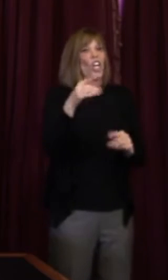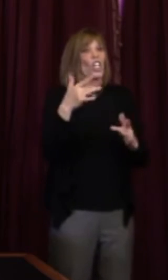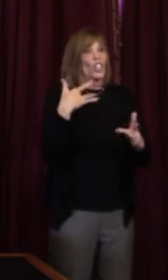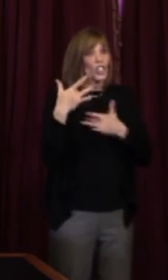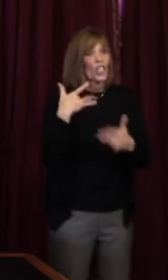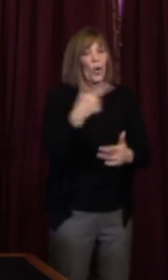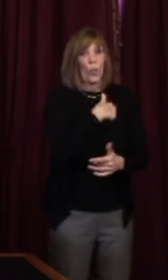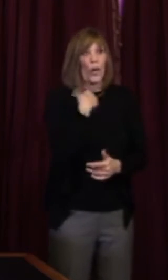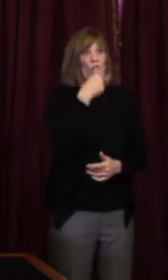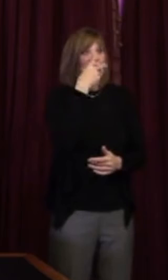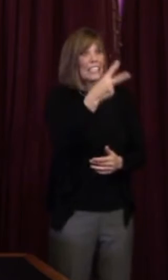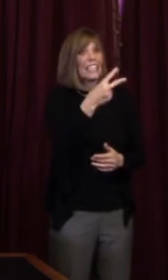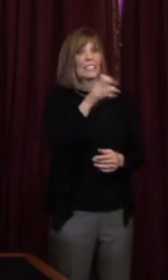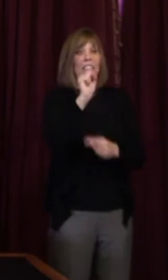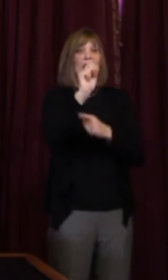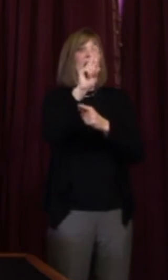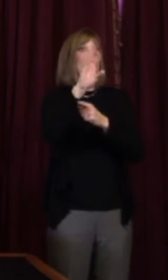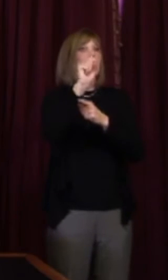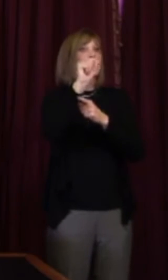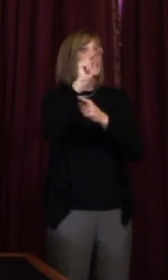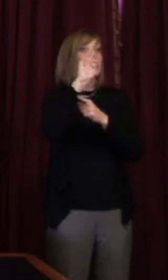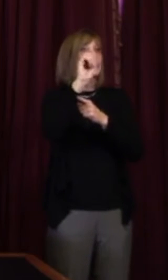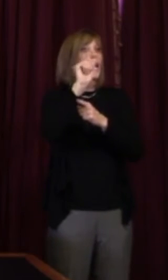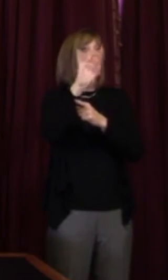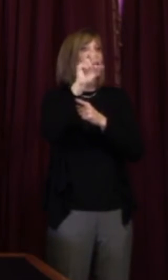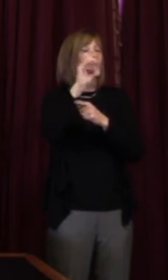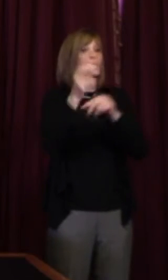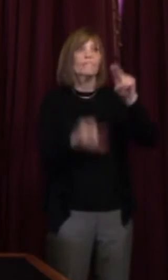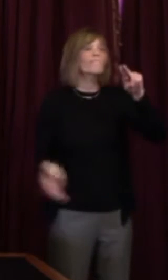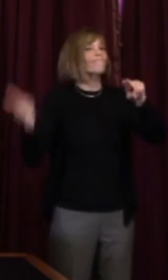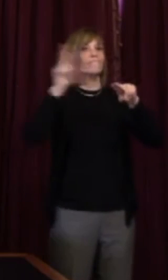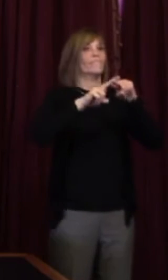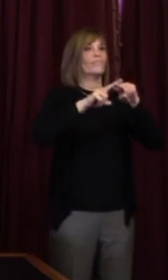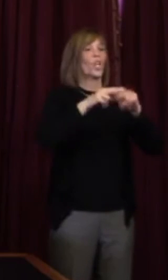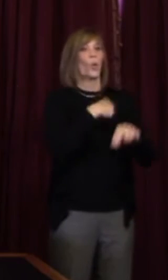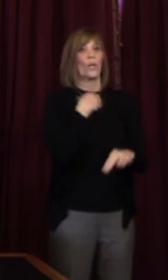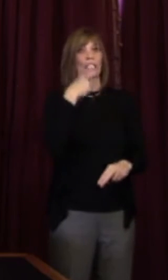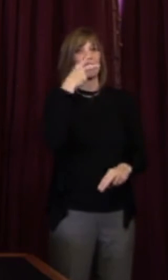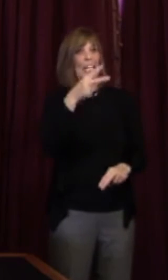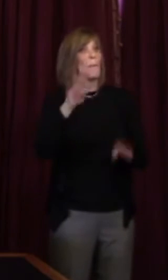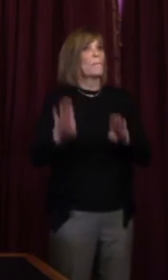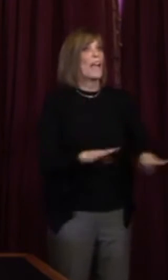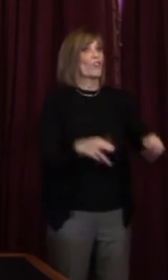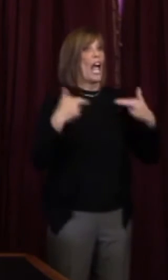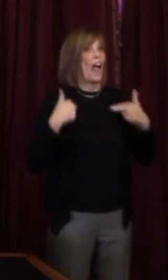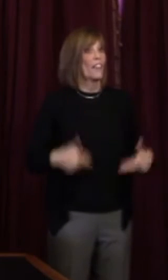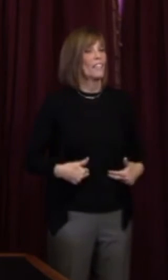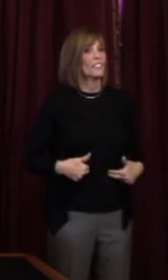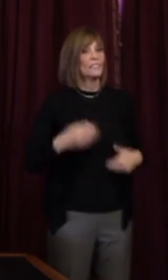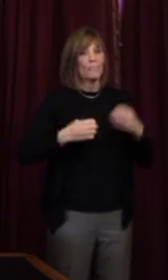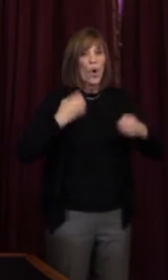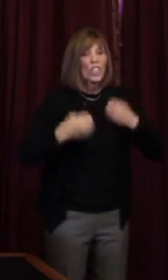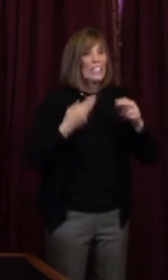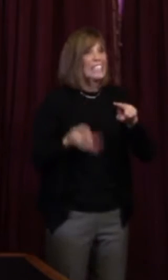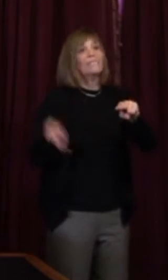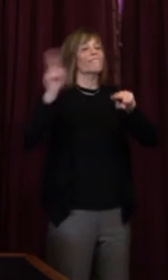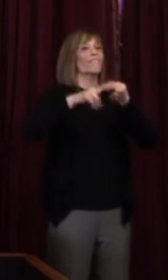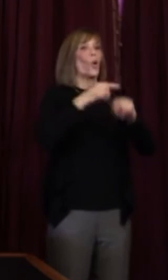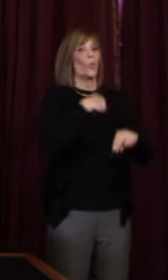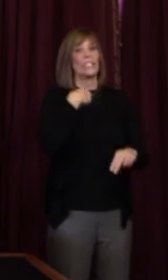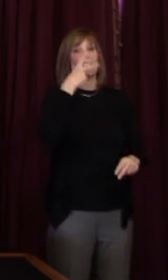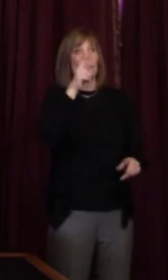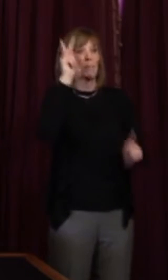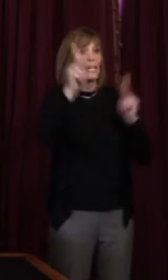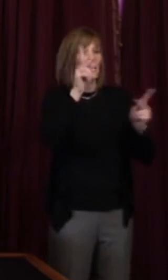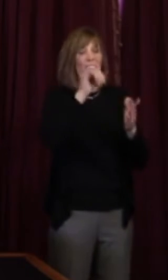are seeing substance abuse increase. We are seeing behavioral health issues increase. We're seeing